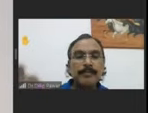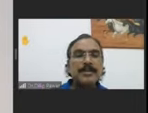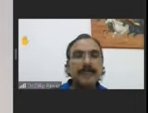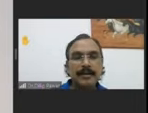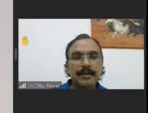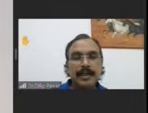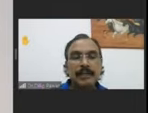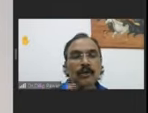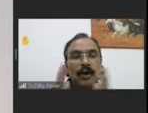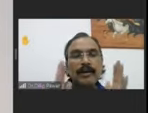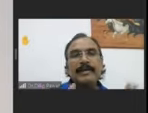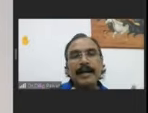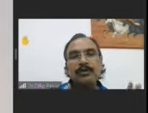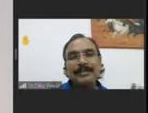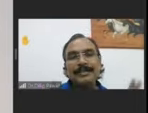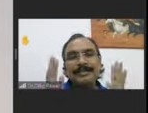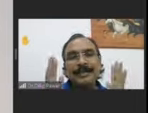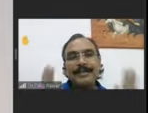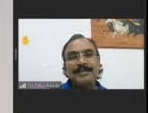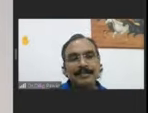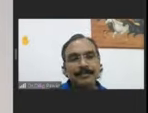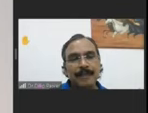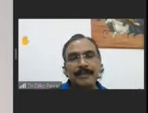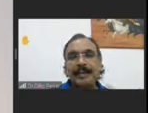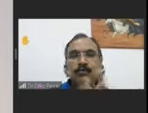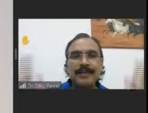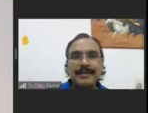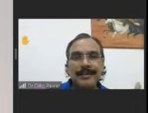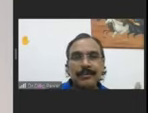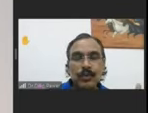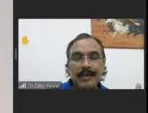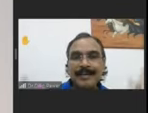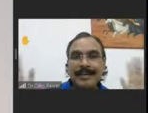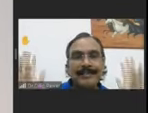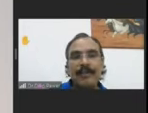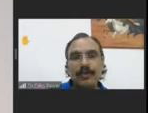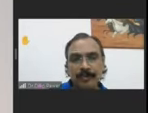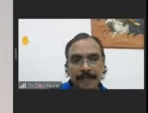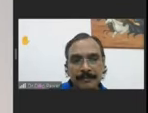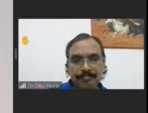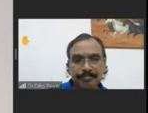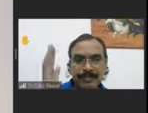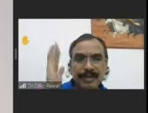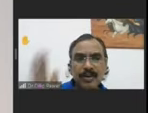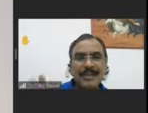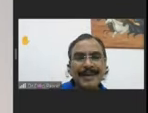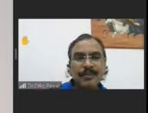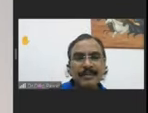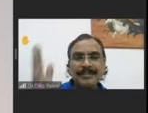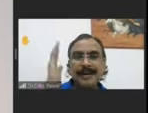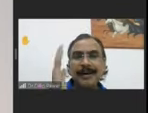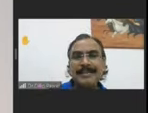diagnose the patient early. So early diagnosis is the key success, and that's what we try to do in a country and save lots of lives. So